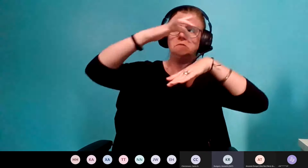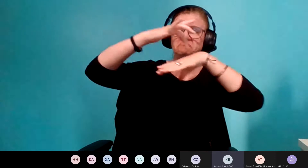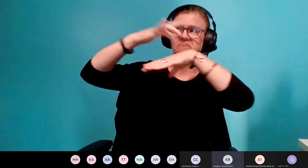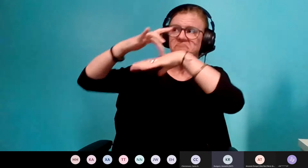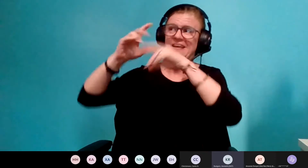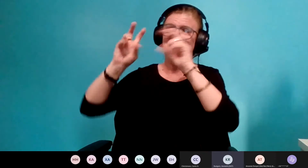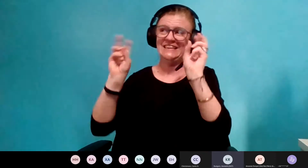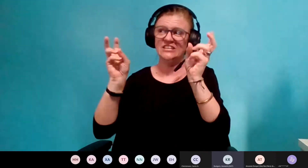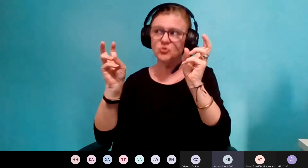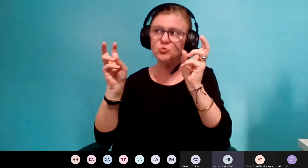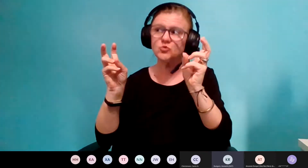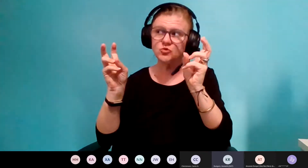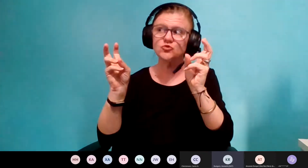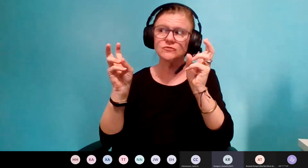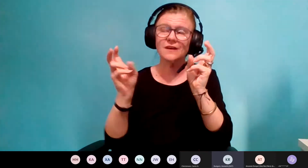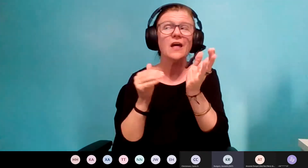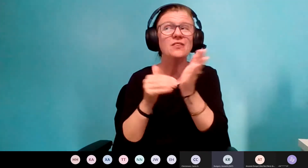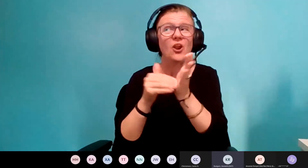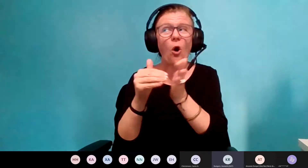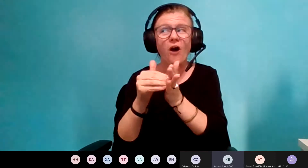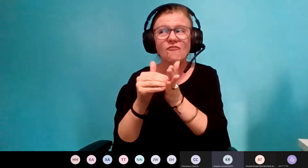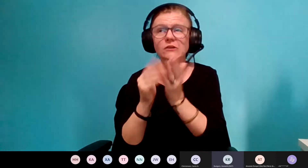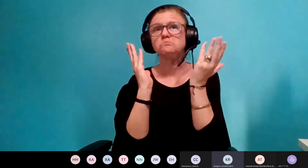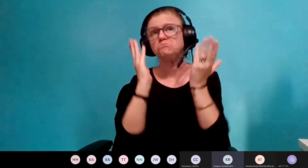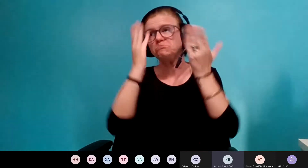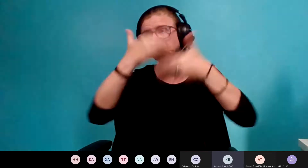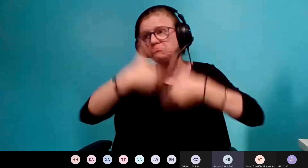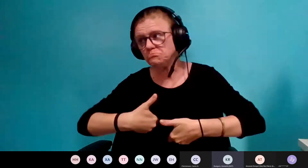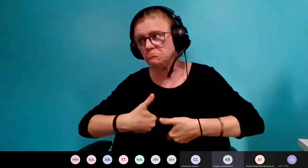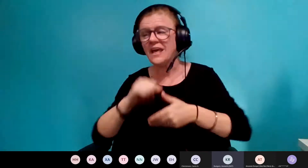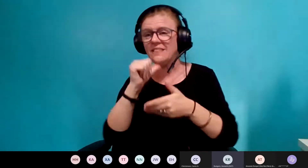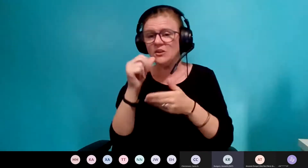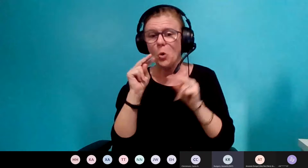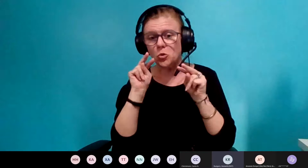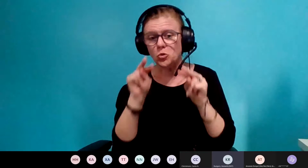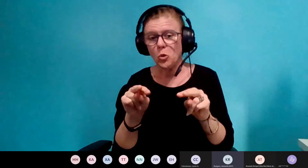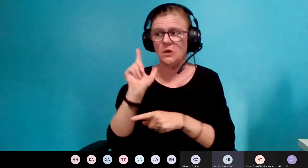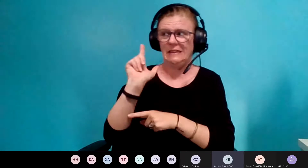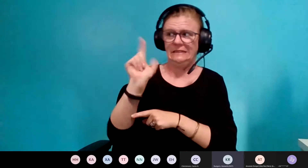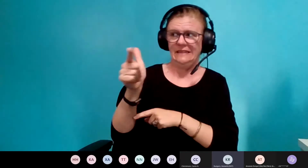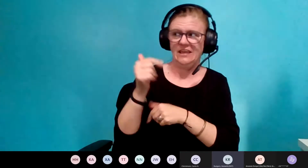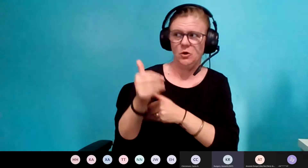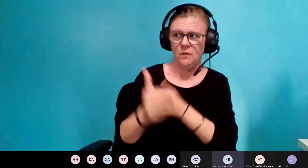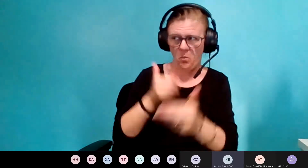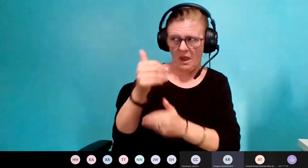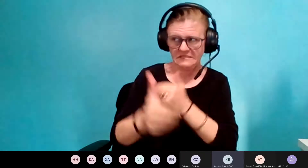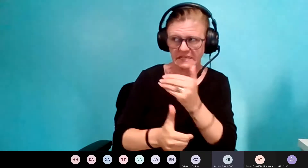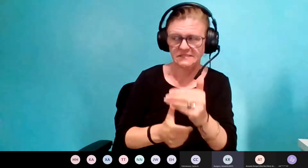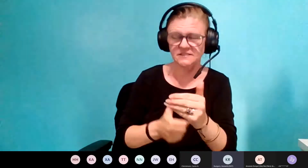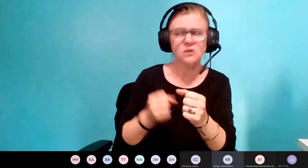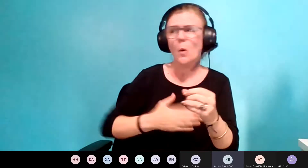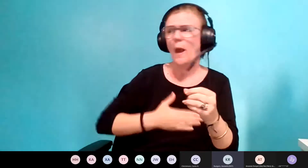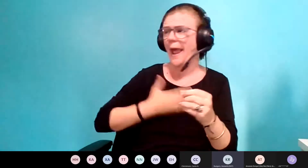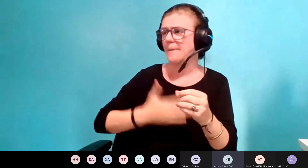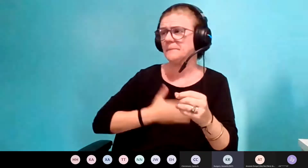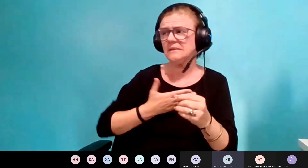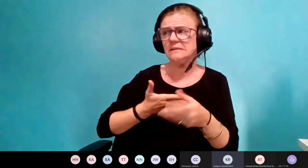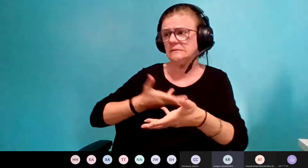issues that often don't get looked at until much later in the process. So we're happy to kind of